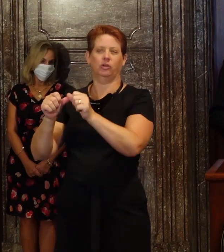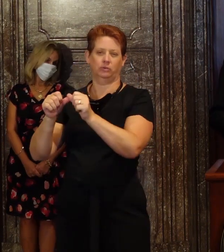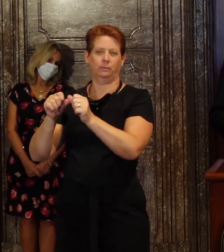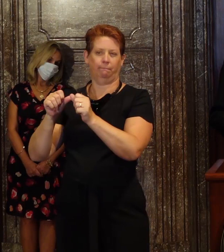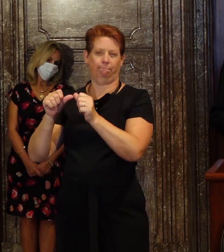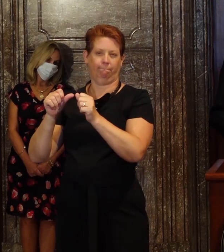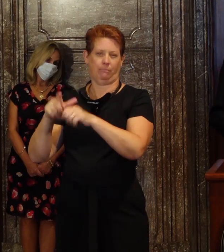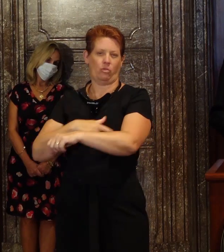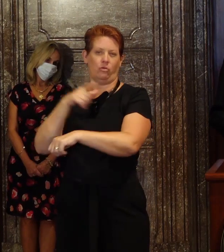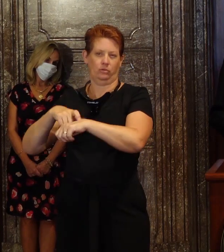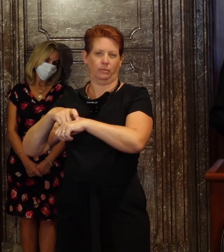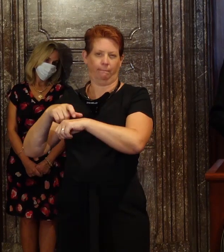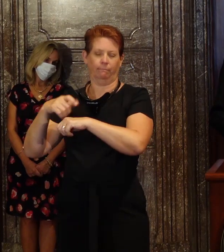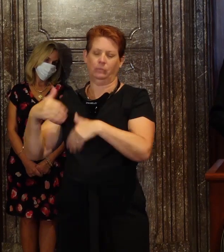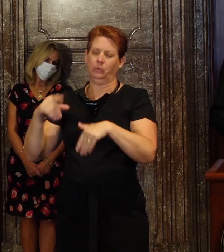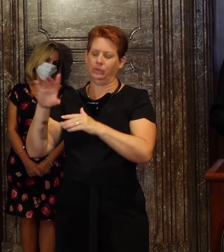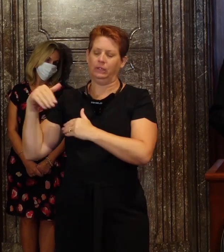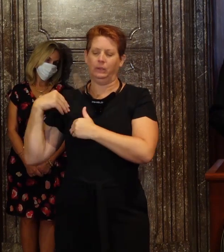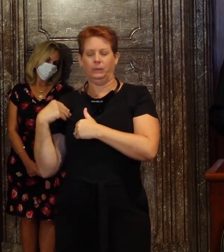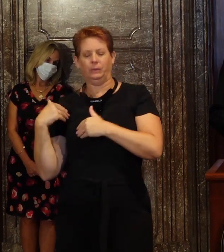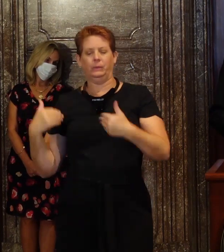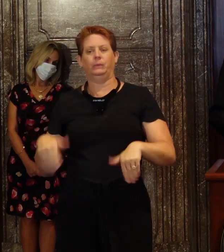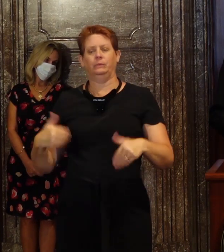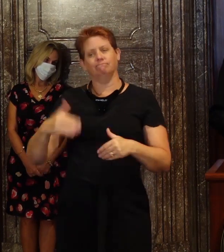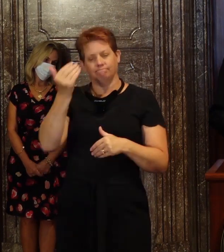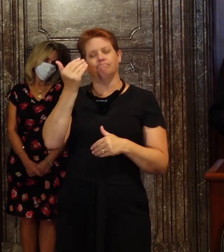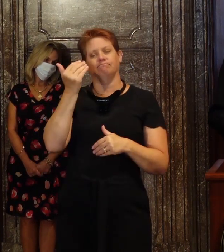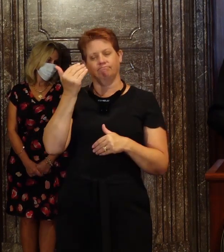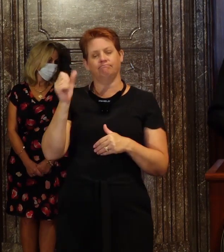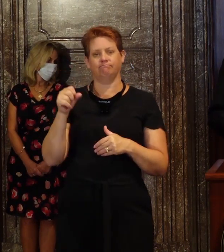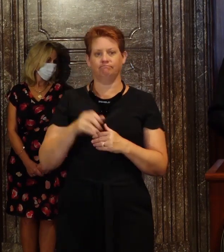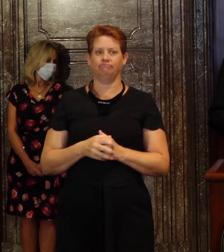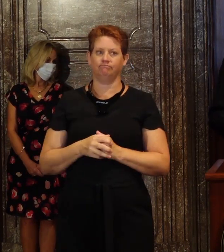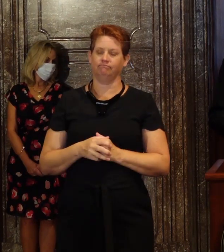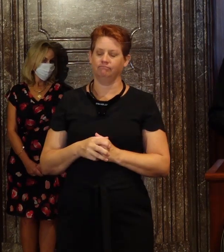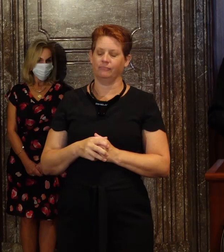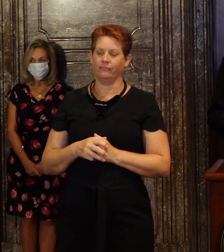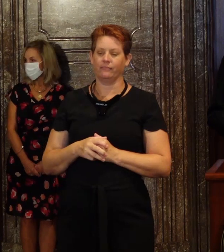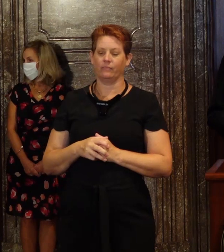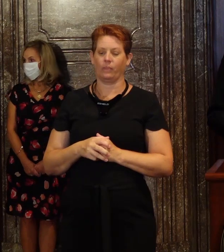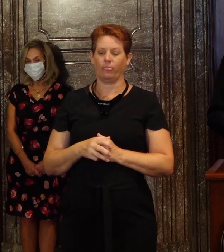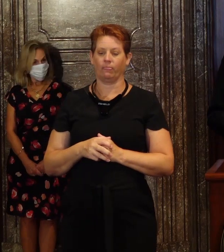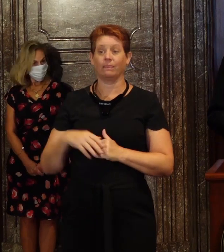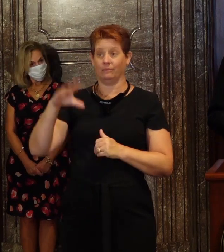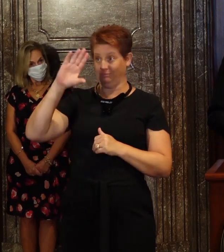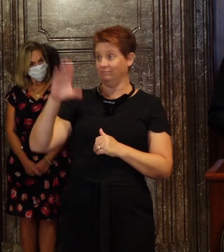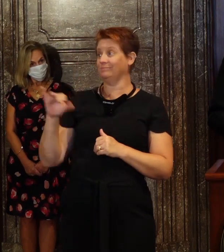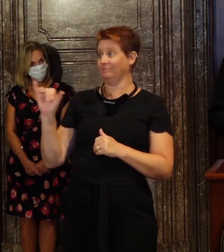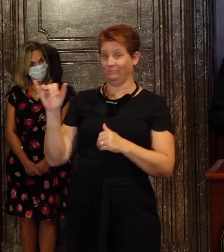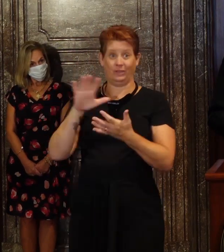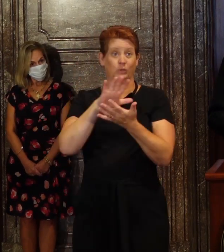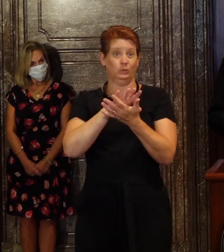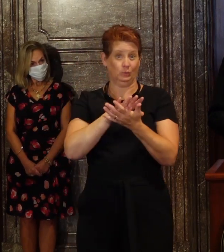has been a tremendous burden on people. We're aware of that, just as we're aware that the schools